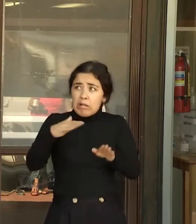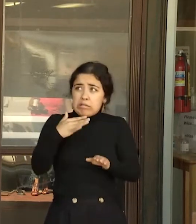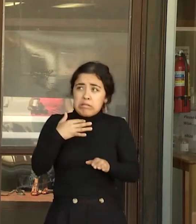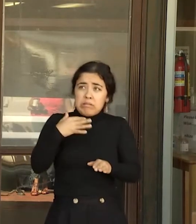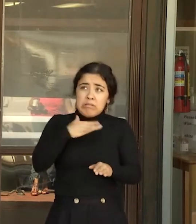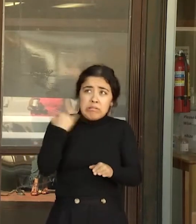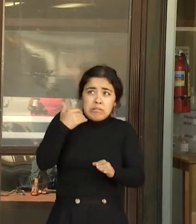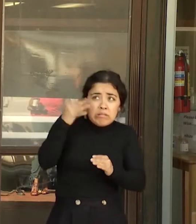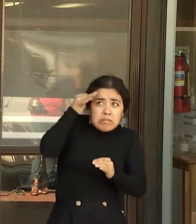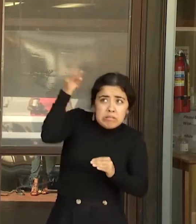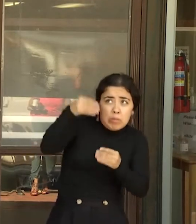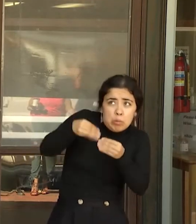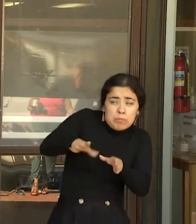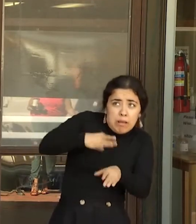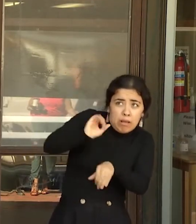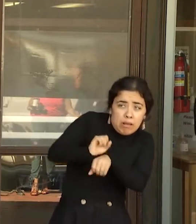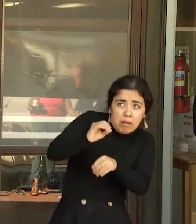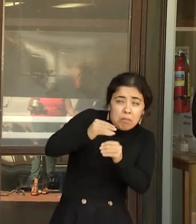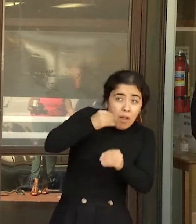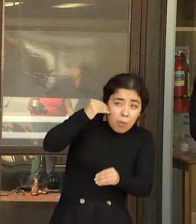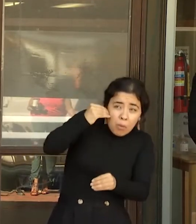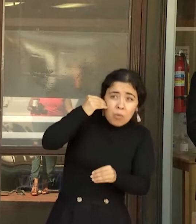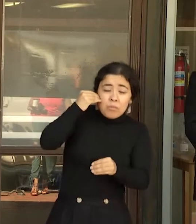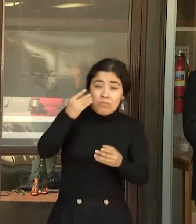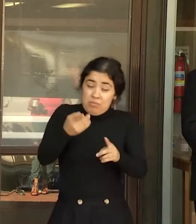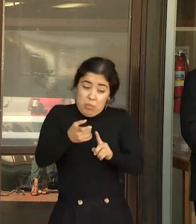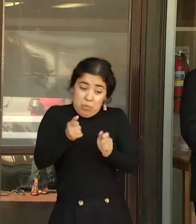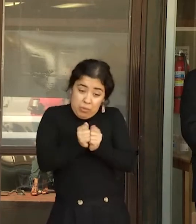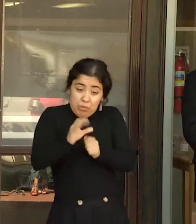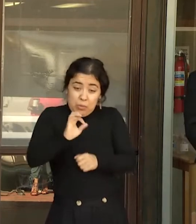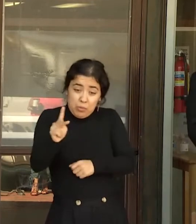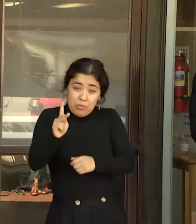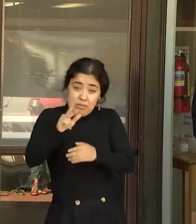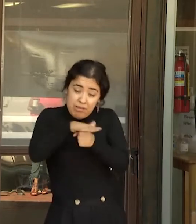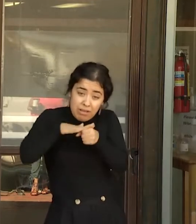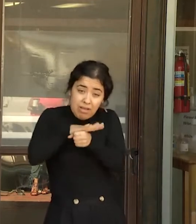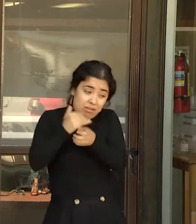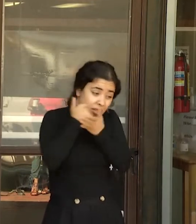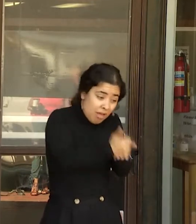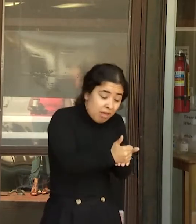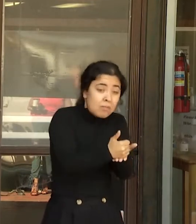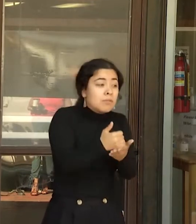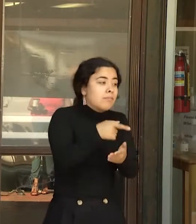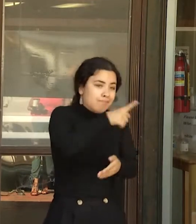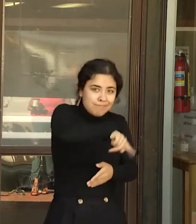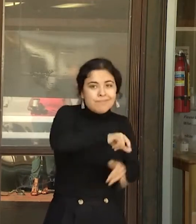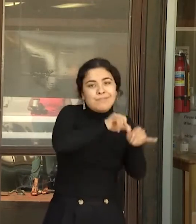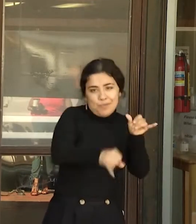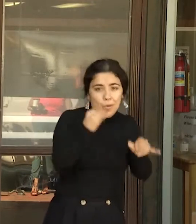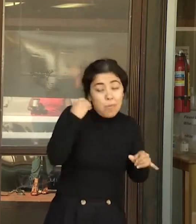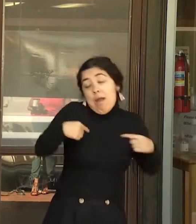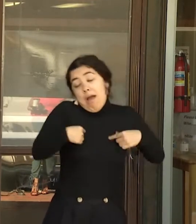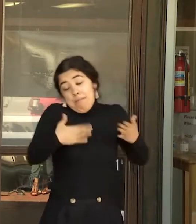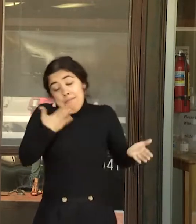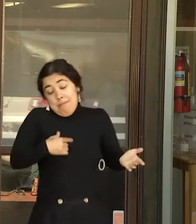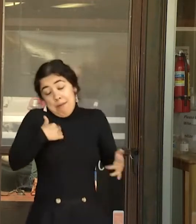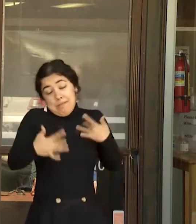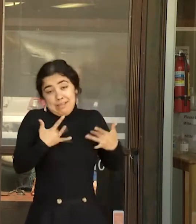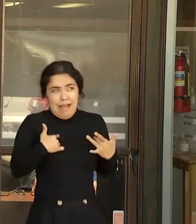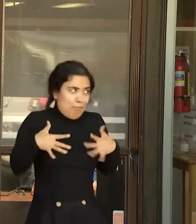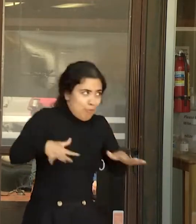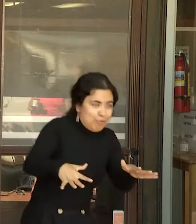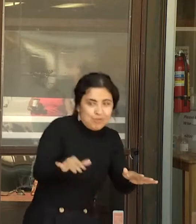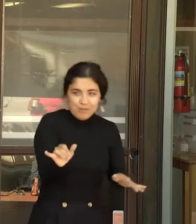Cook County, we're going to be able to help more people stay in their homes. I'm happy, I'm excited, and that's why I'm nervous.